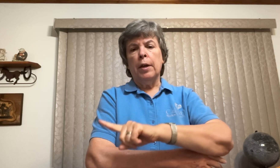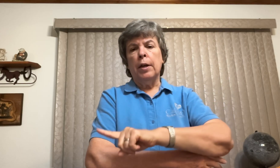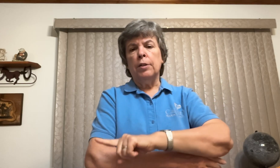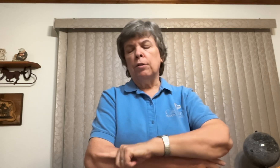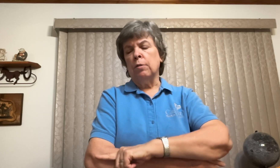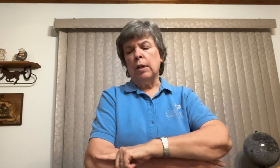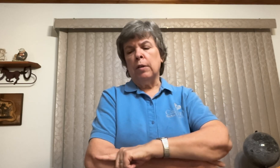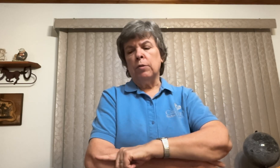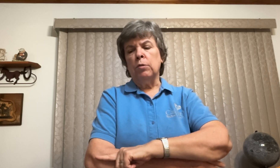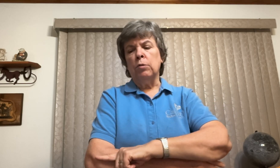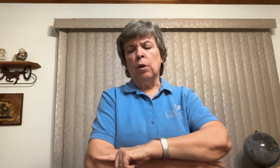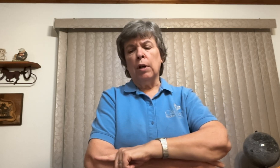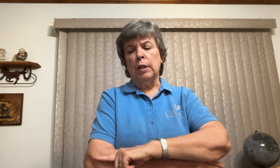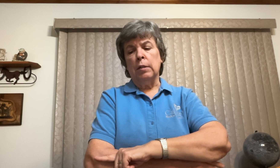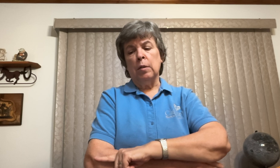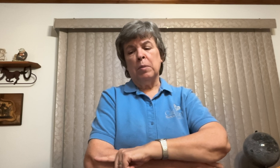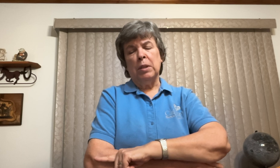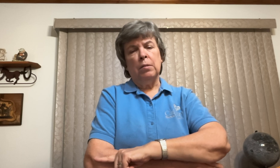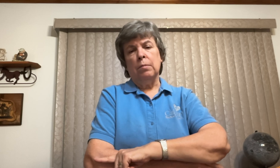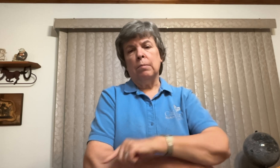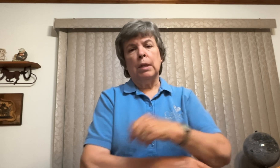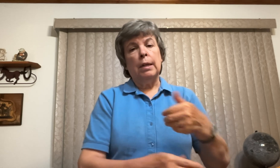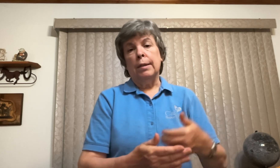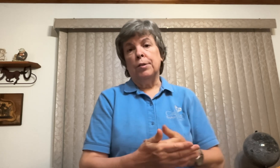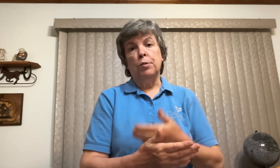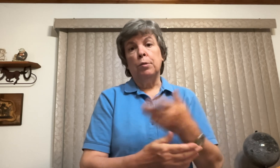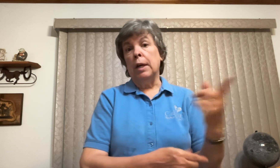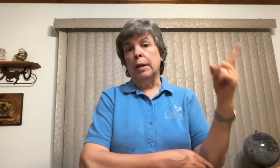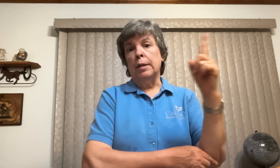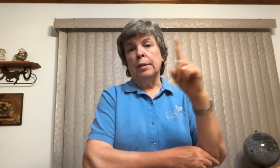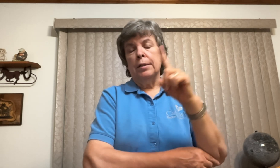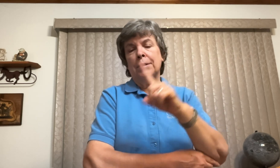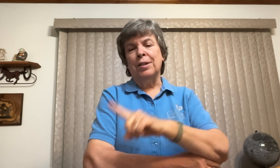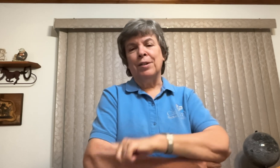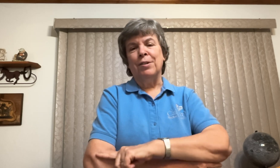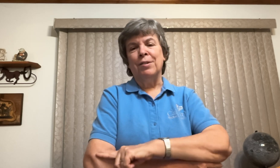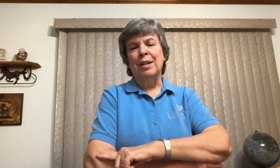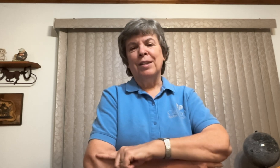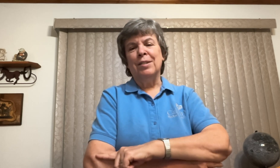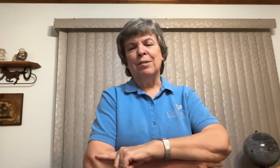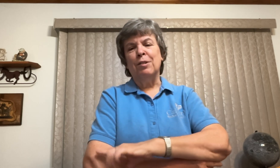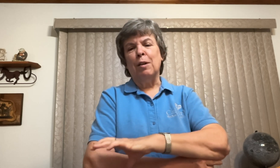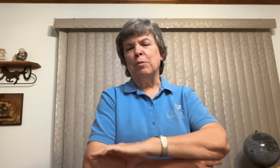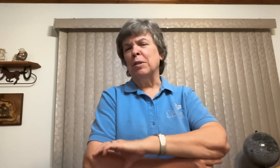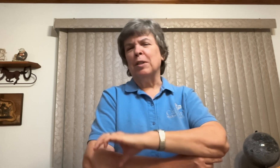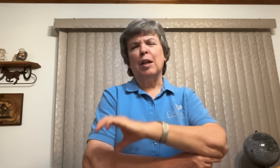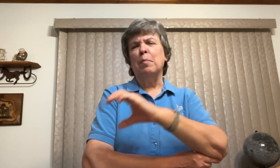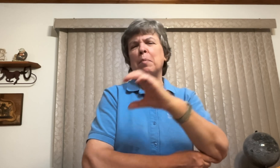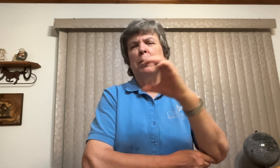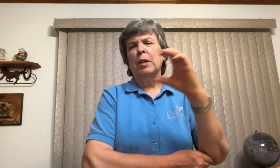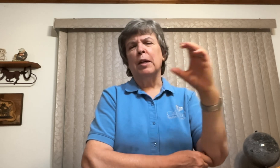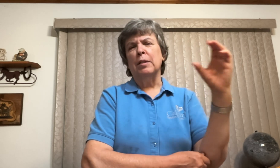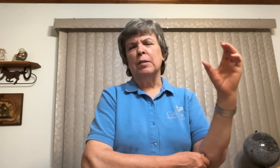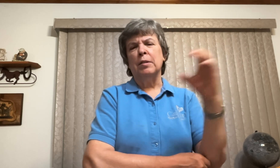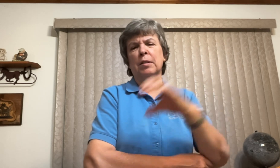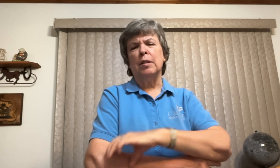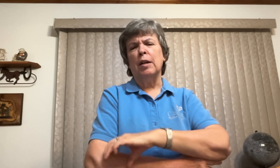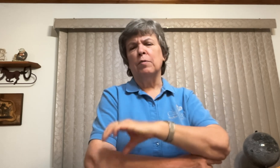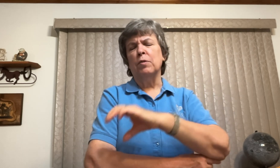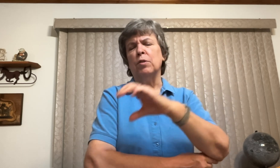And you don't have to do dawning, I mean, new day, So I wouldn't come up again. This is the sign for